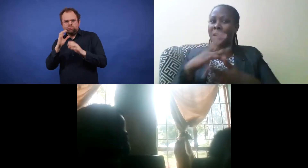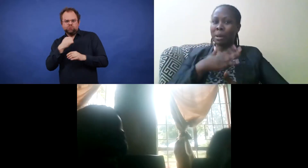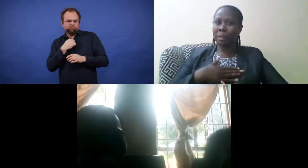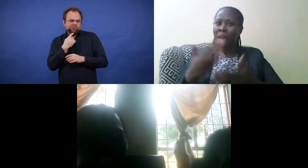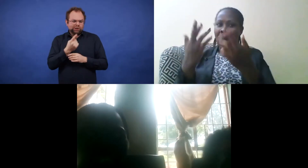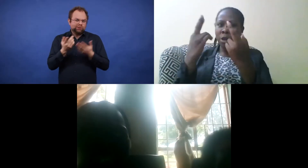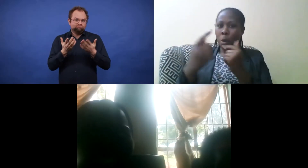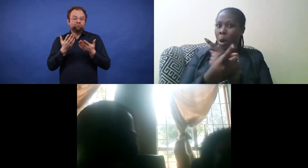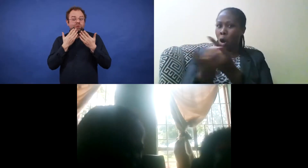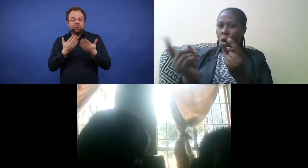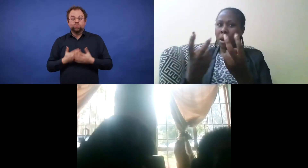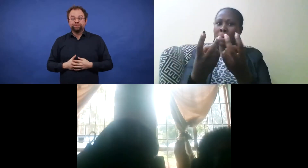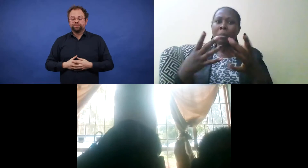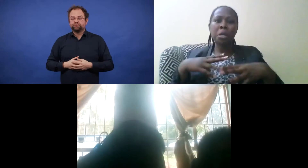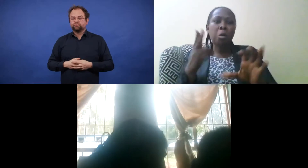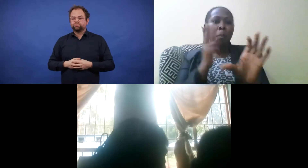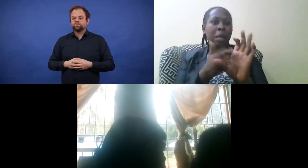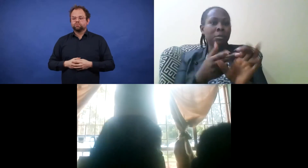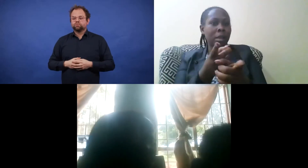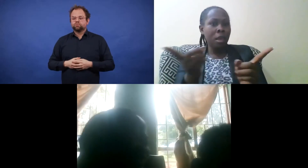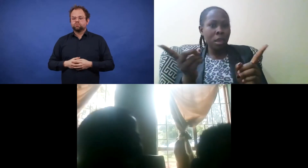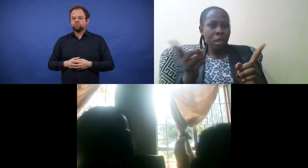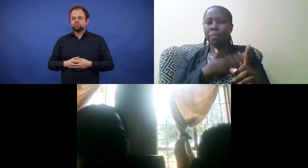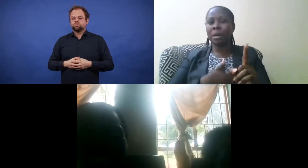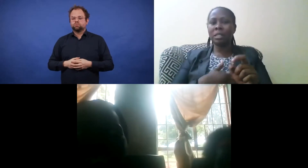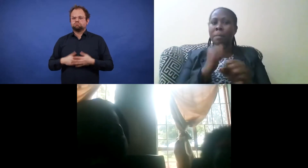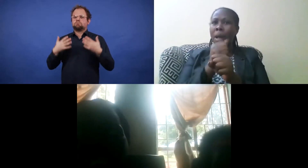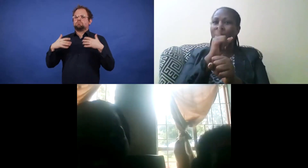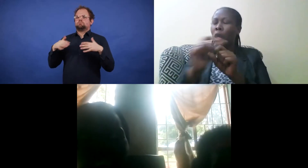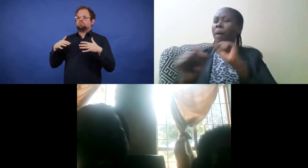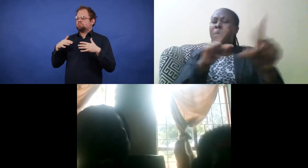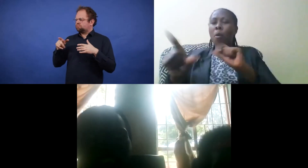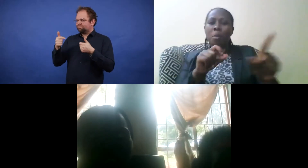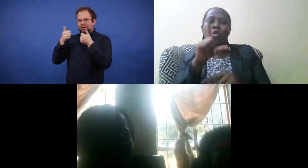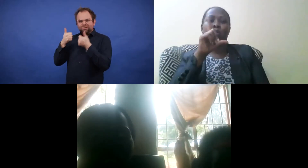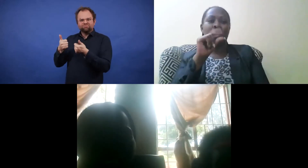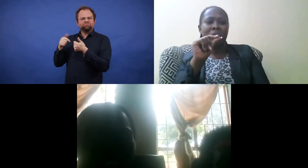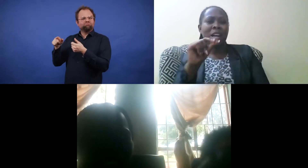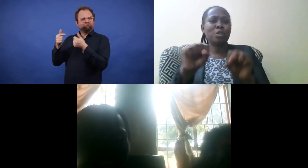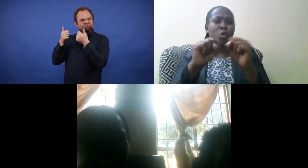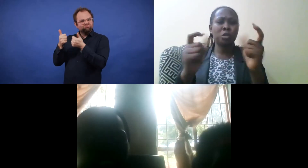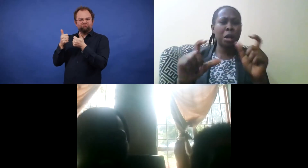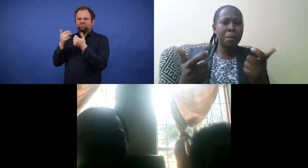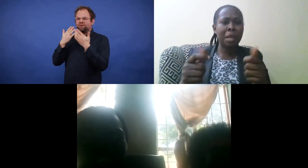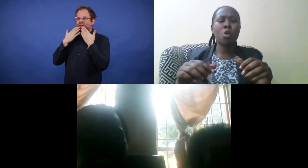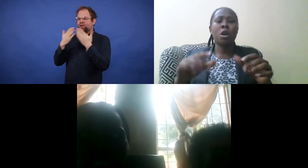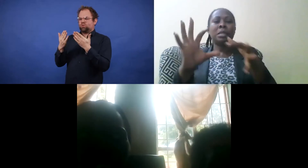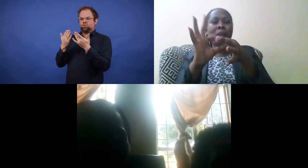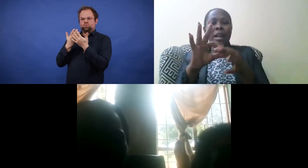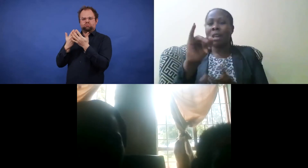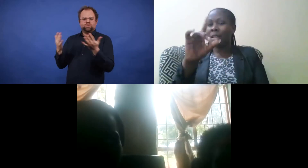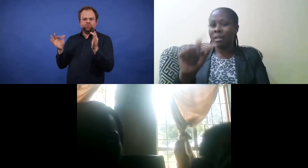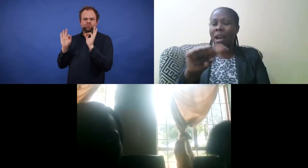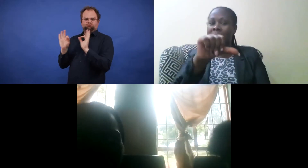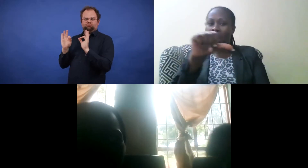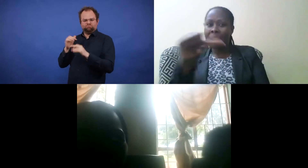wonderful. Thank you so much. I'm impressed. I hope all who are participating kindly make sure you